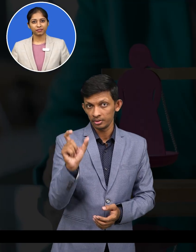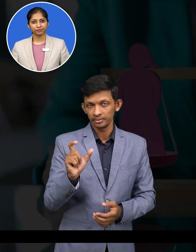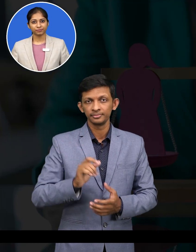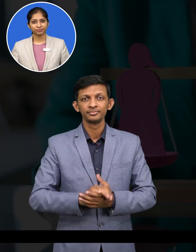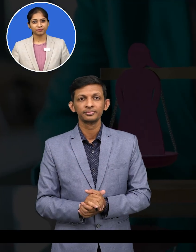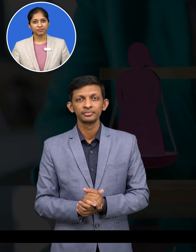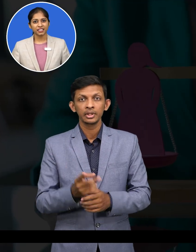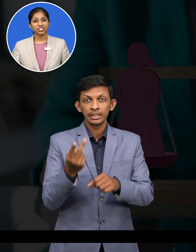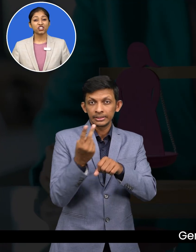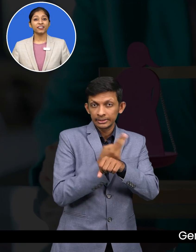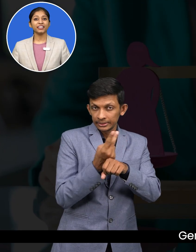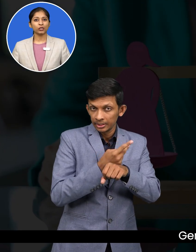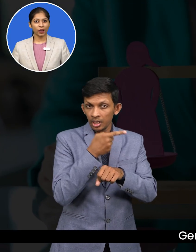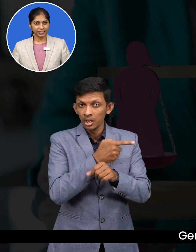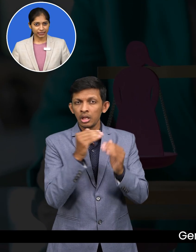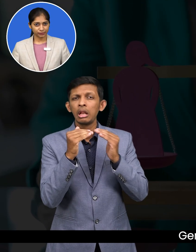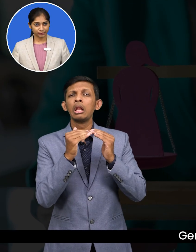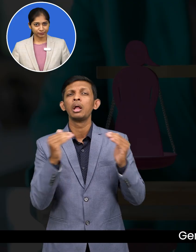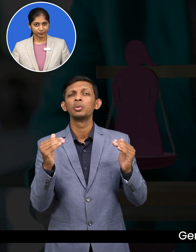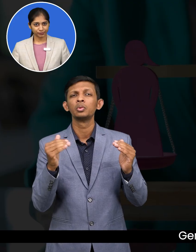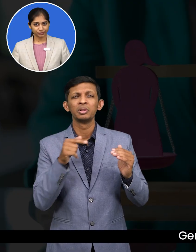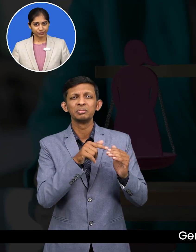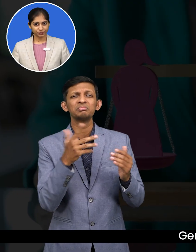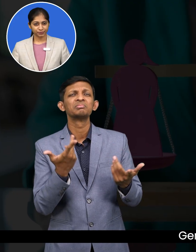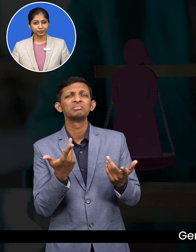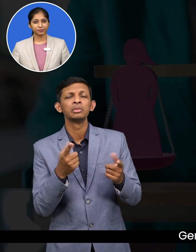Keywords: gender equality,